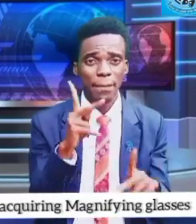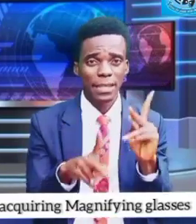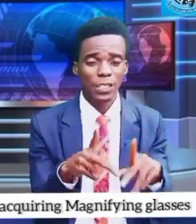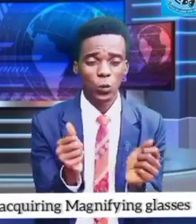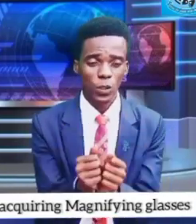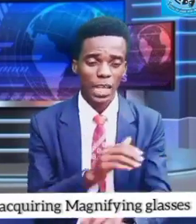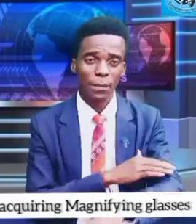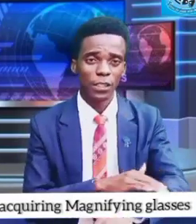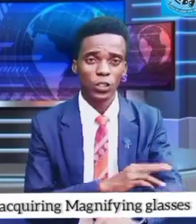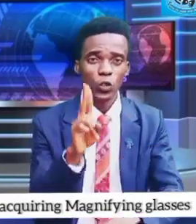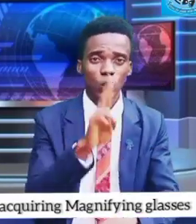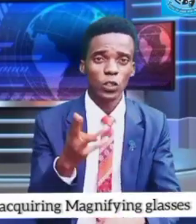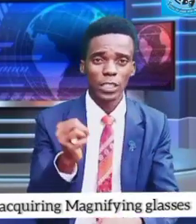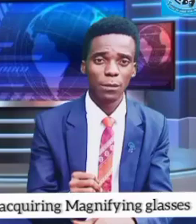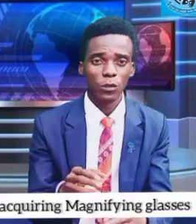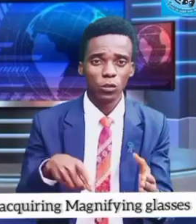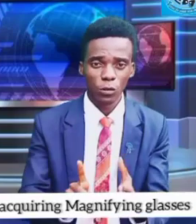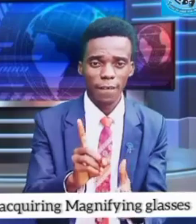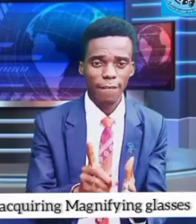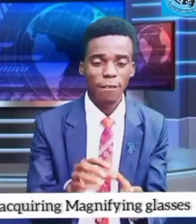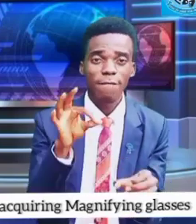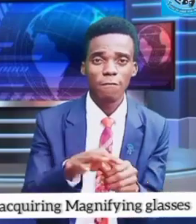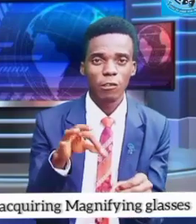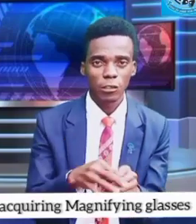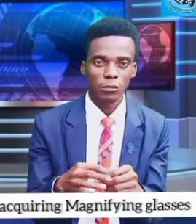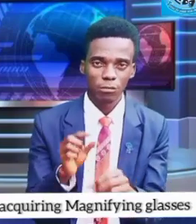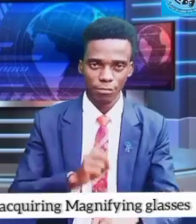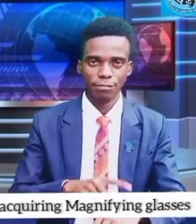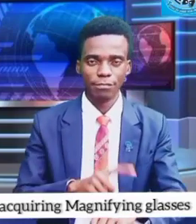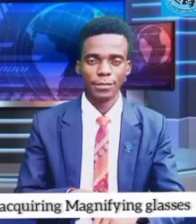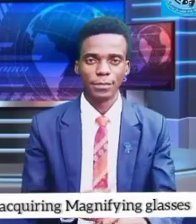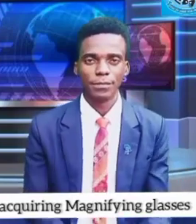albinism used them during the voting process.